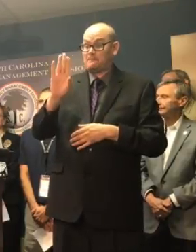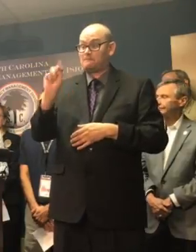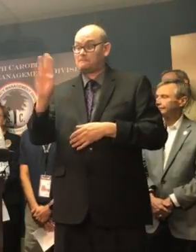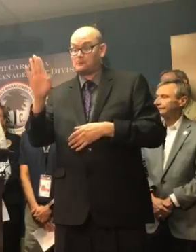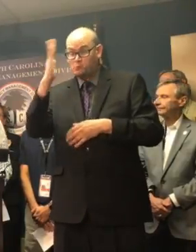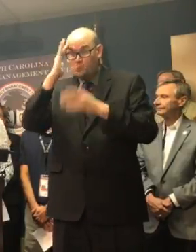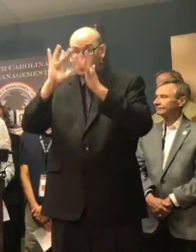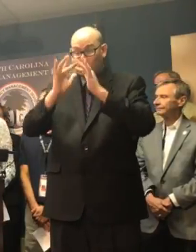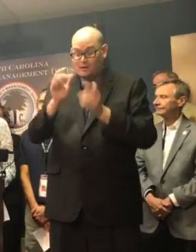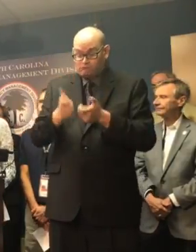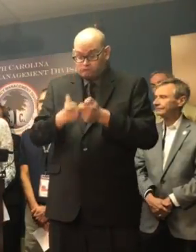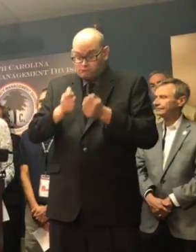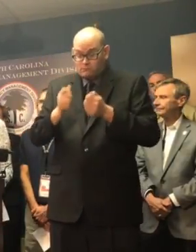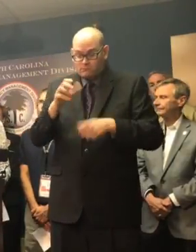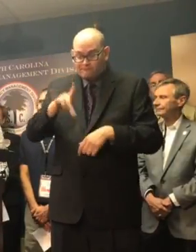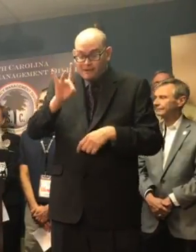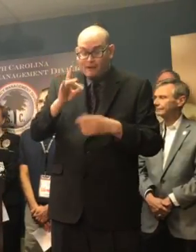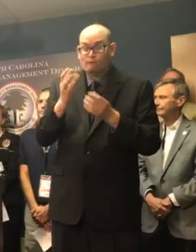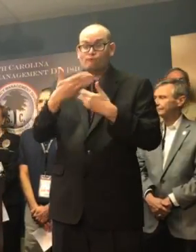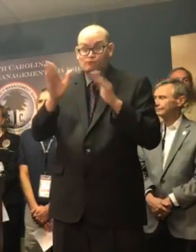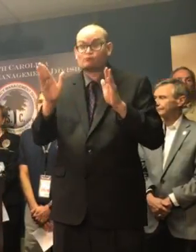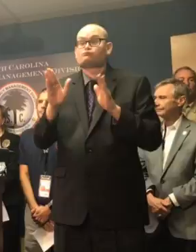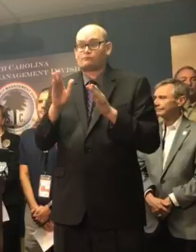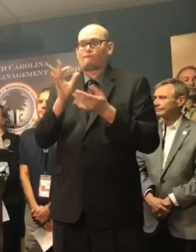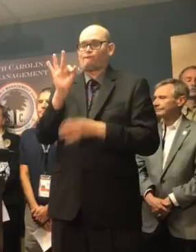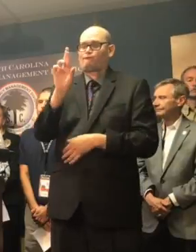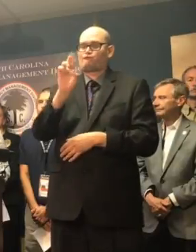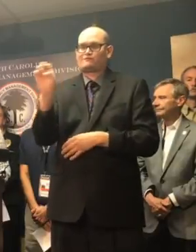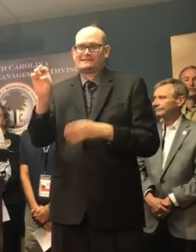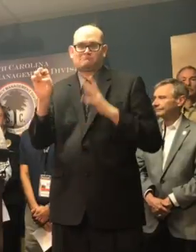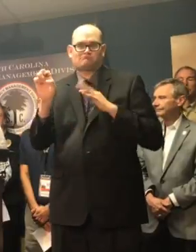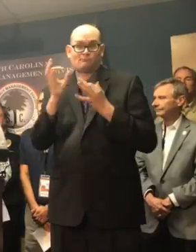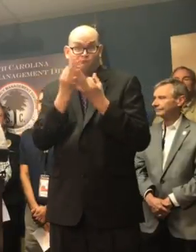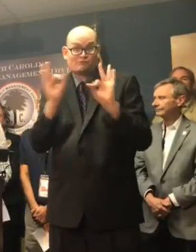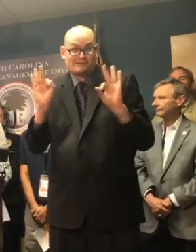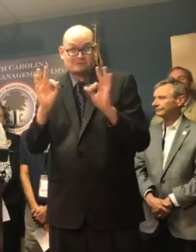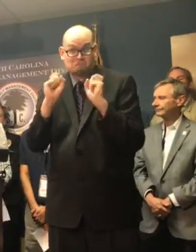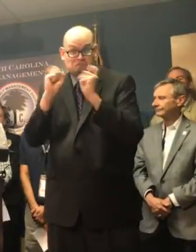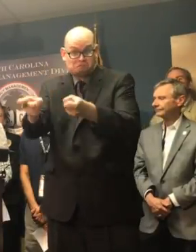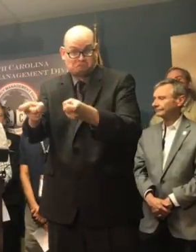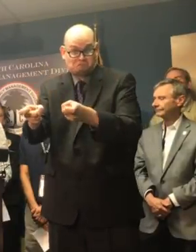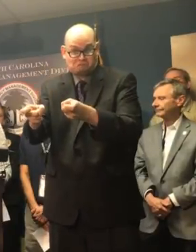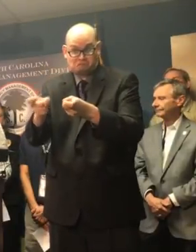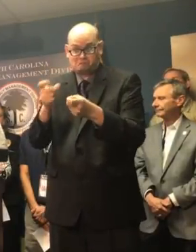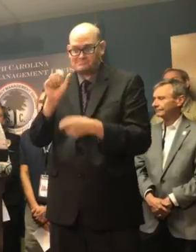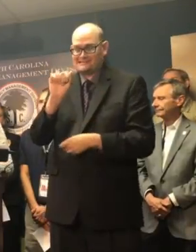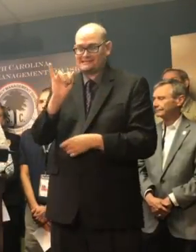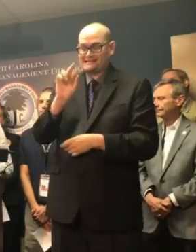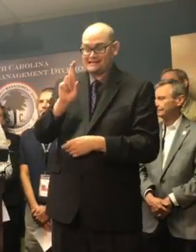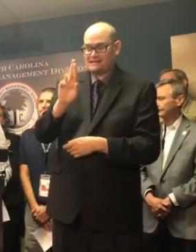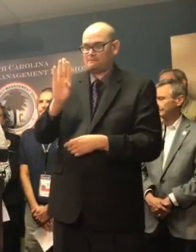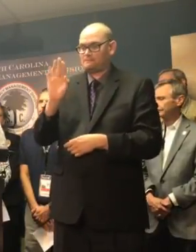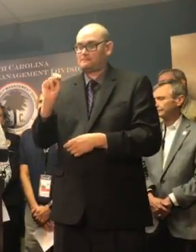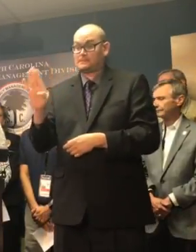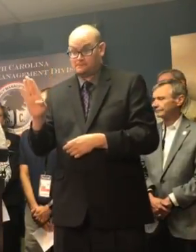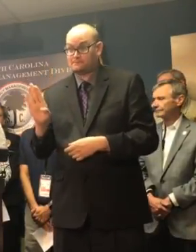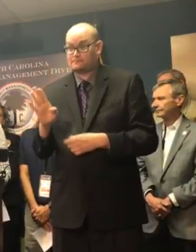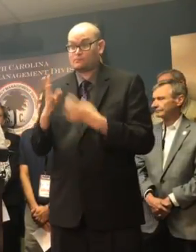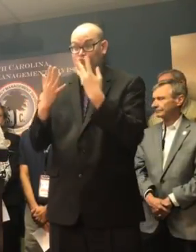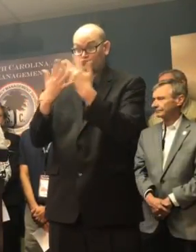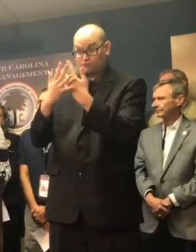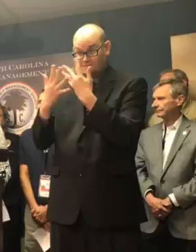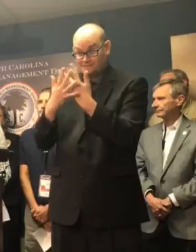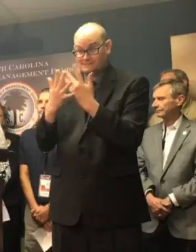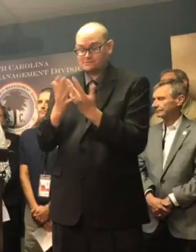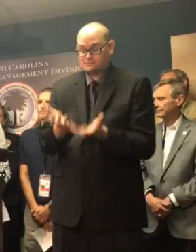an increased number of sandbag requests, and Director Sterling at Corrections has done a great job. He has now moved up to where I think they're